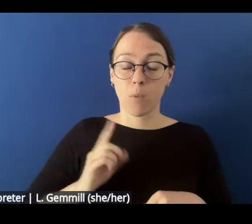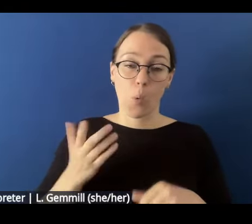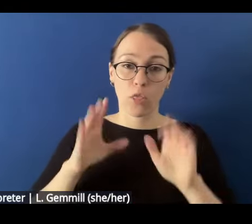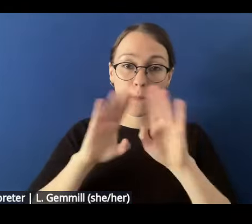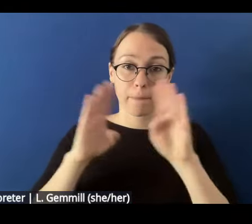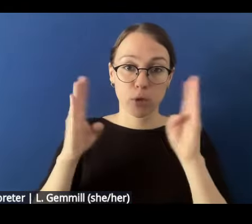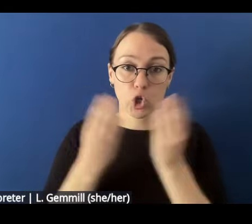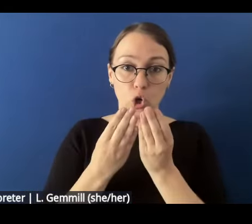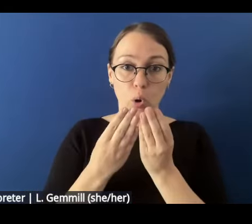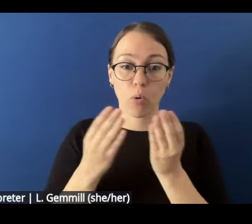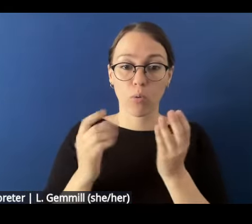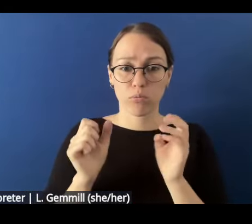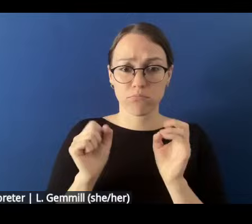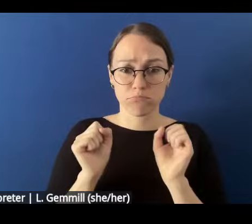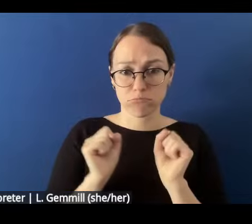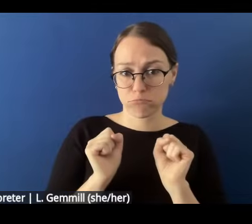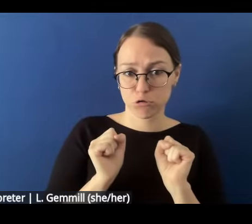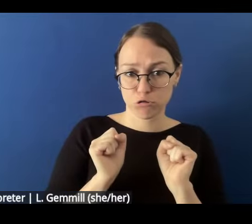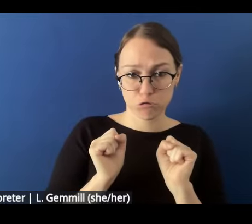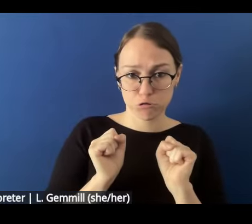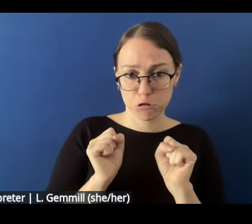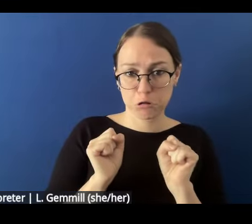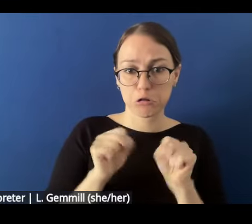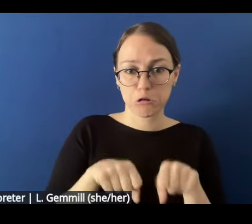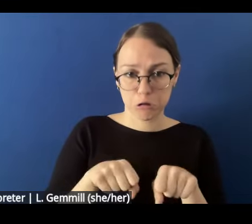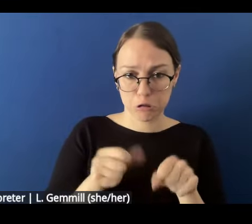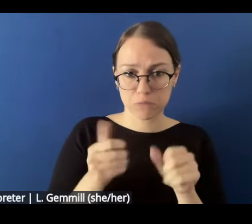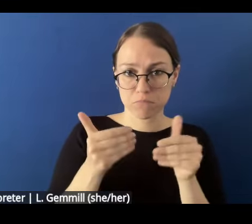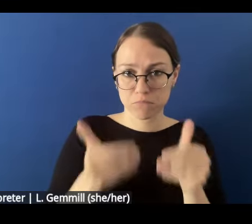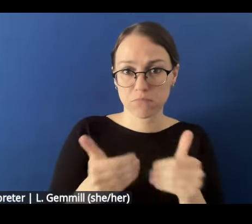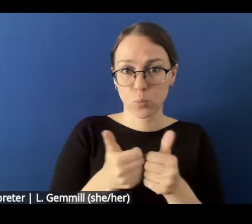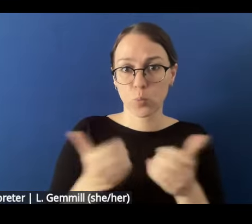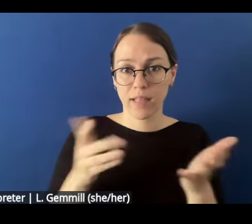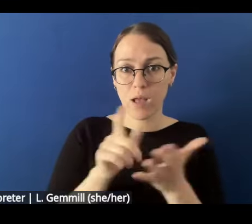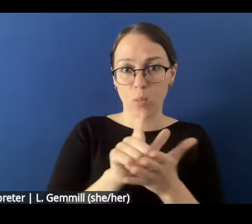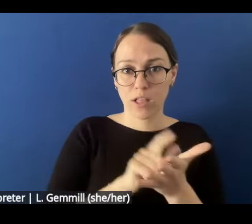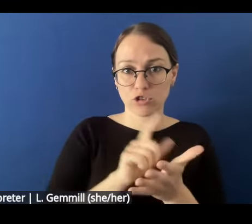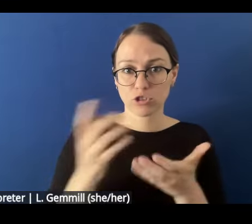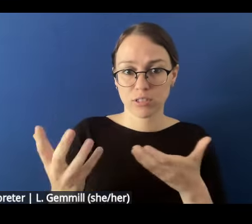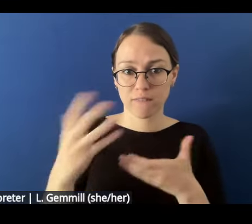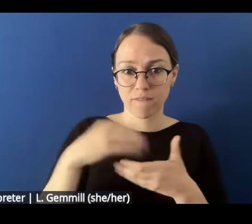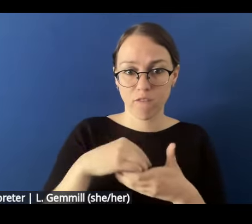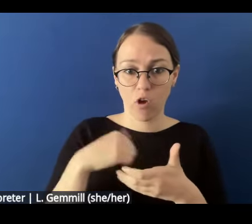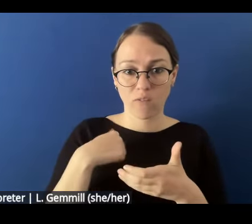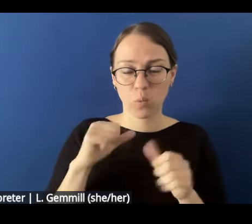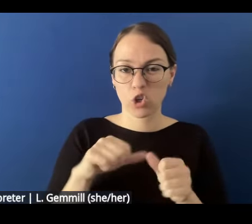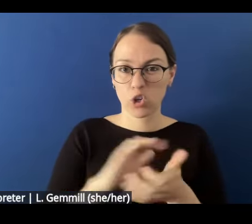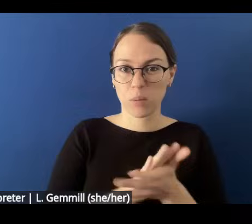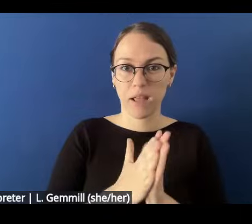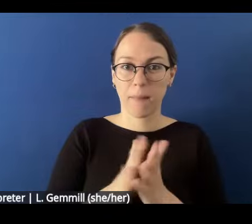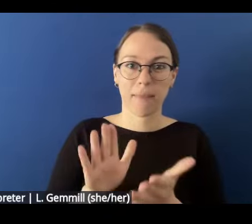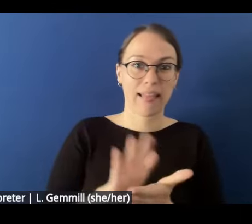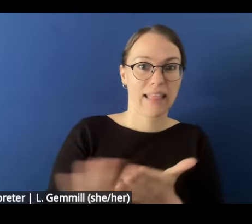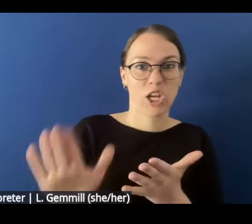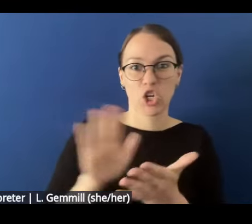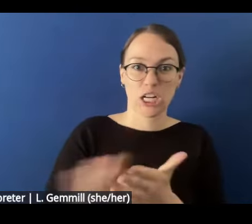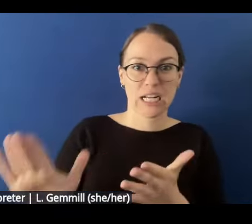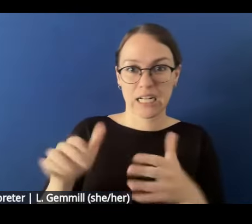become, without legislative involvement or court challenge, a clearinghouse. What I mean by that is